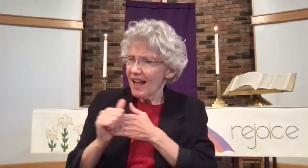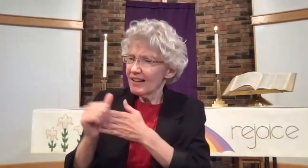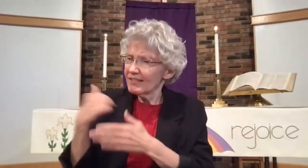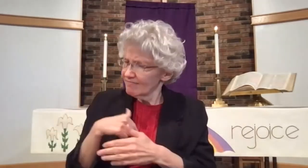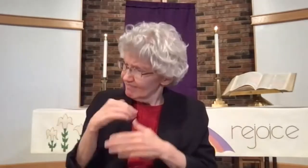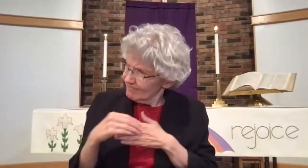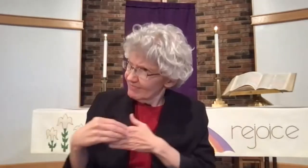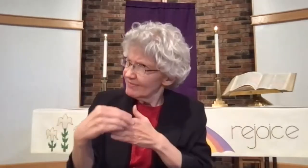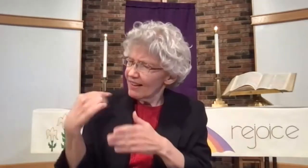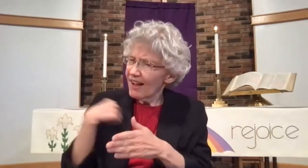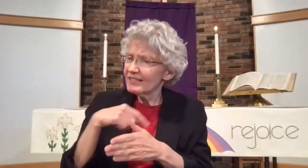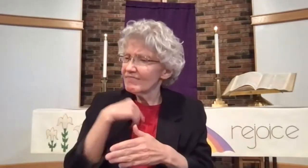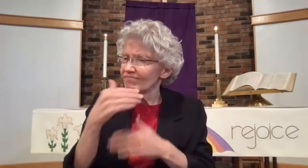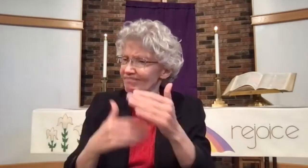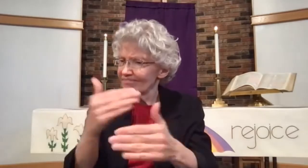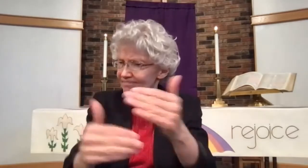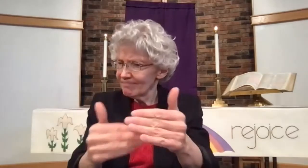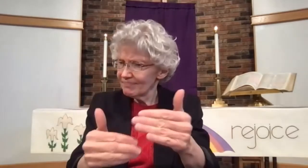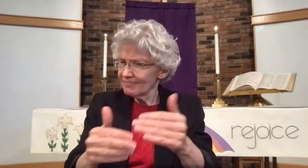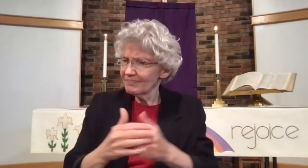you are here to guide and to direct us.